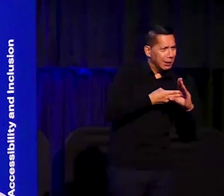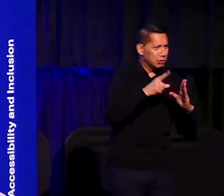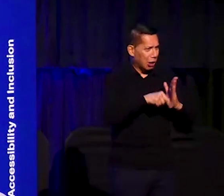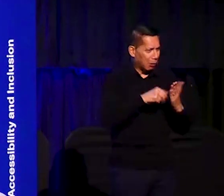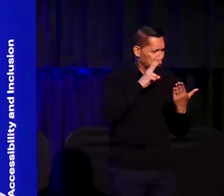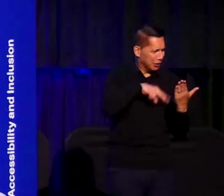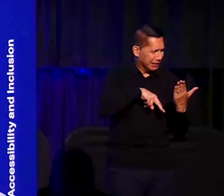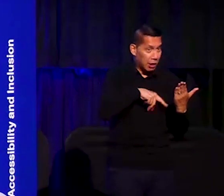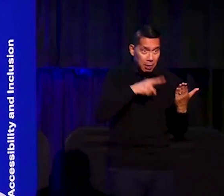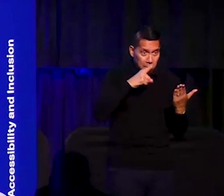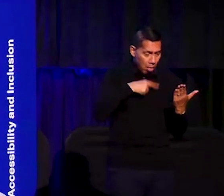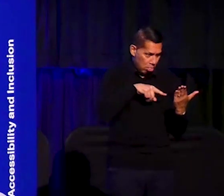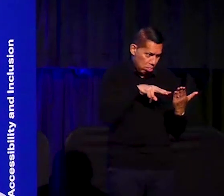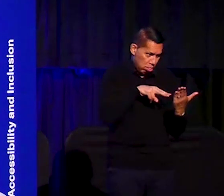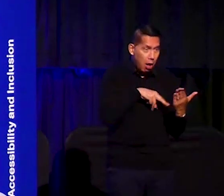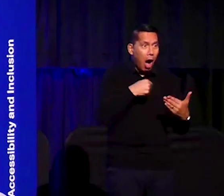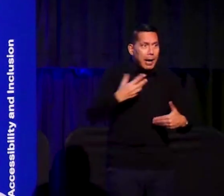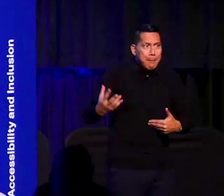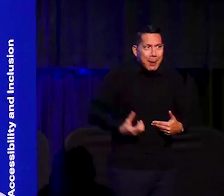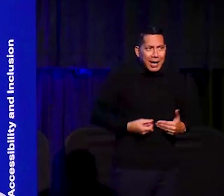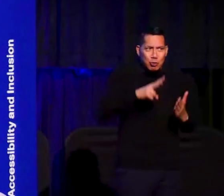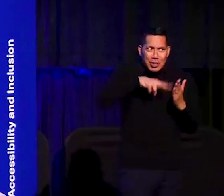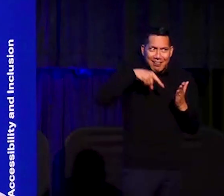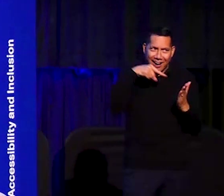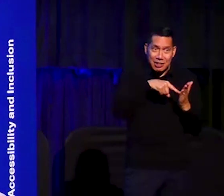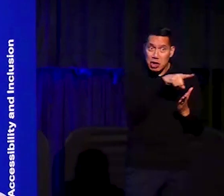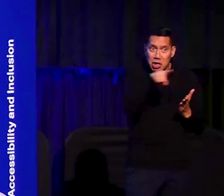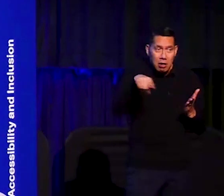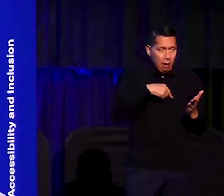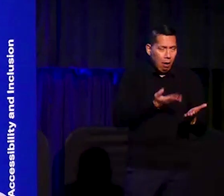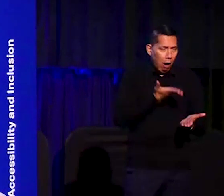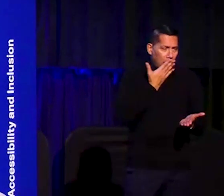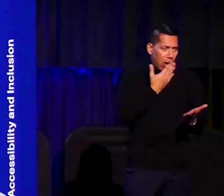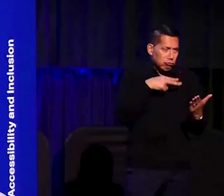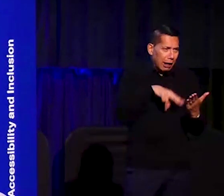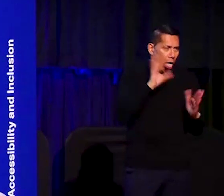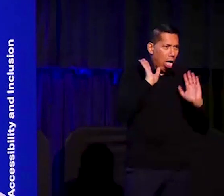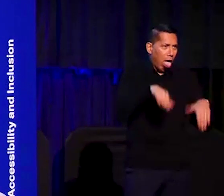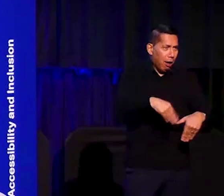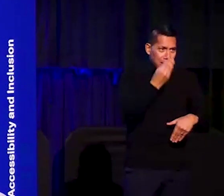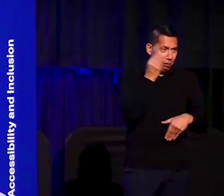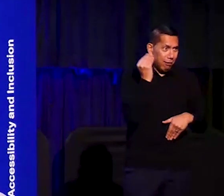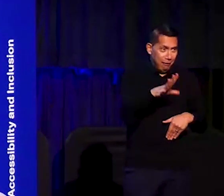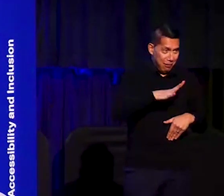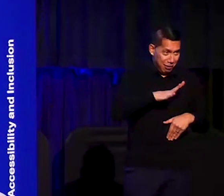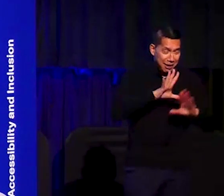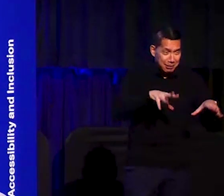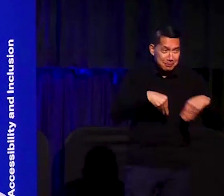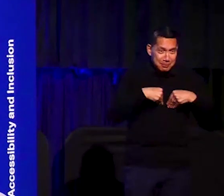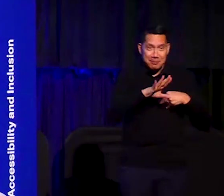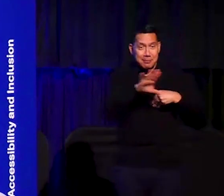like that. No one wants to. I get paid to do that. You're not getting paid to do that. Don't do it. But there is